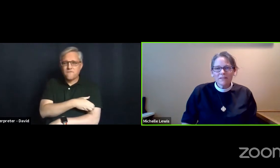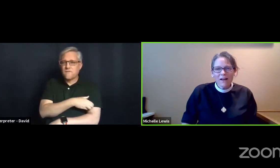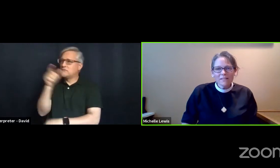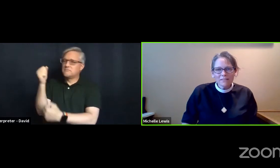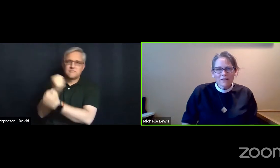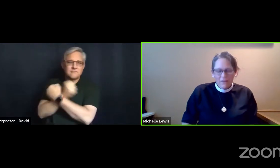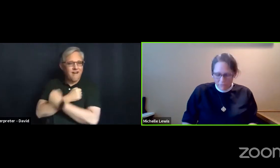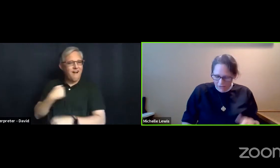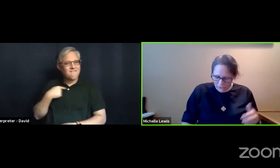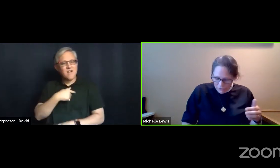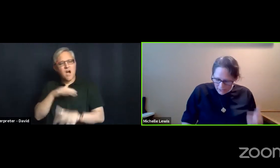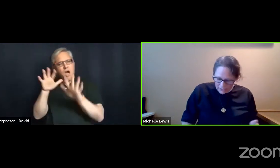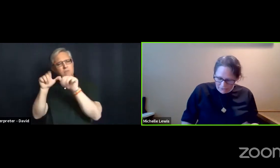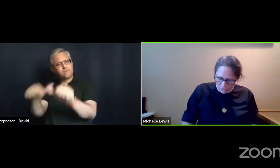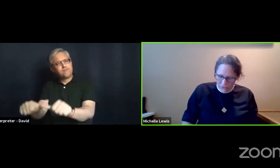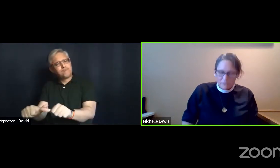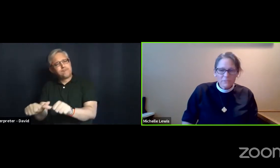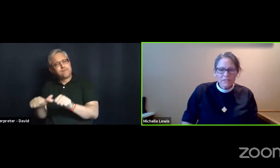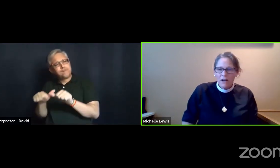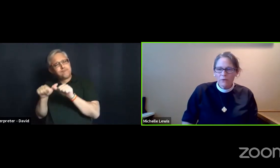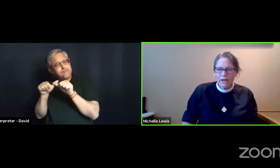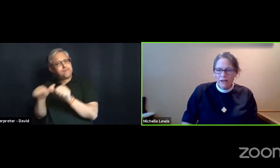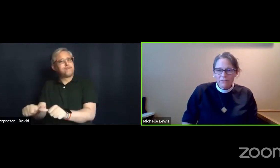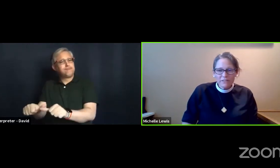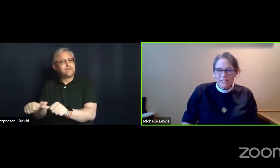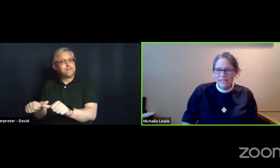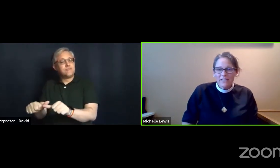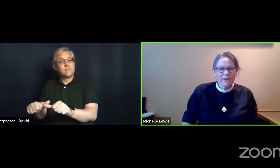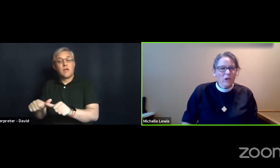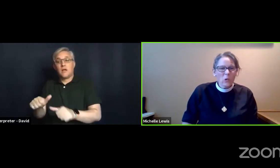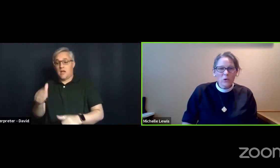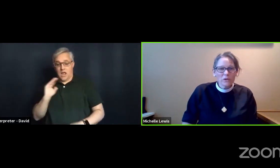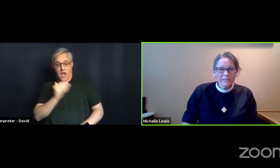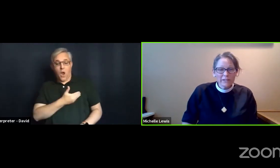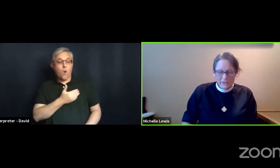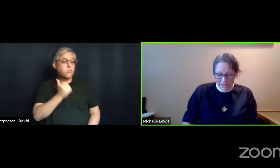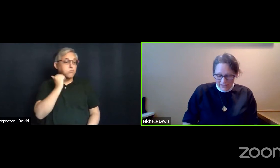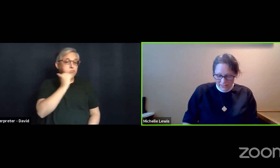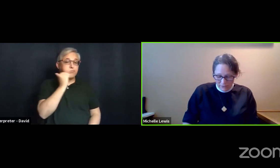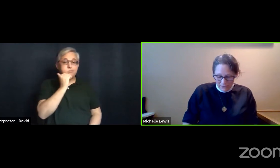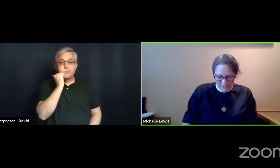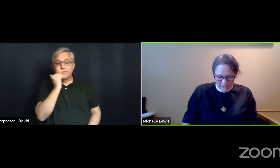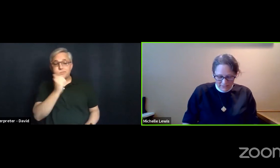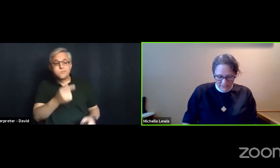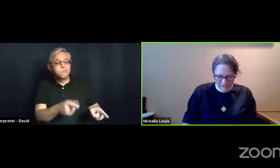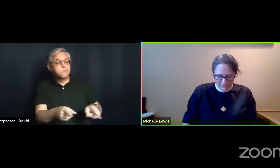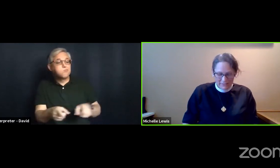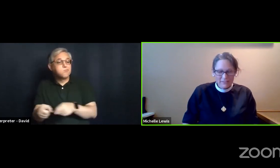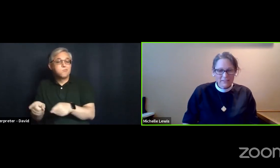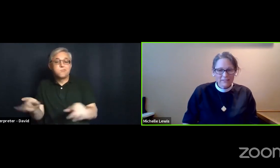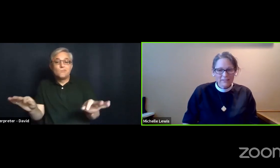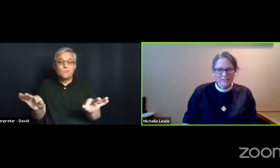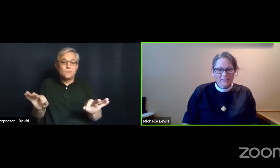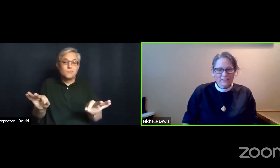Because God's love transforms our everyday, ordinary experiences.